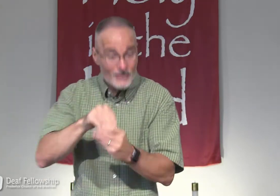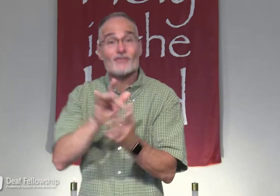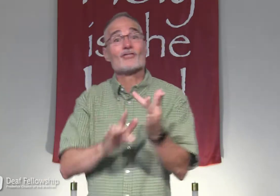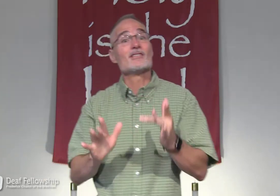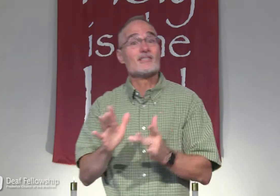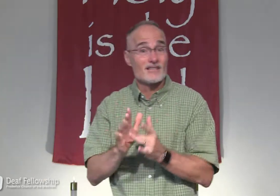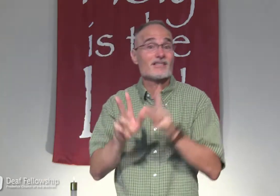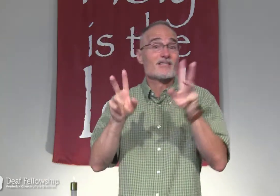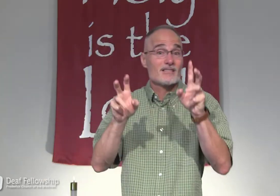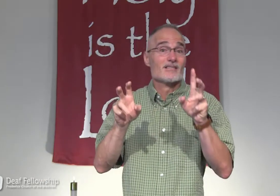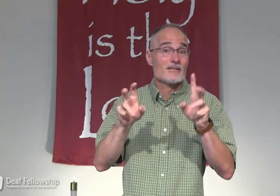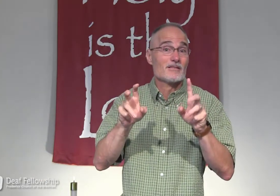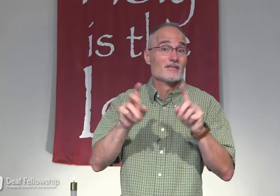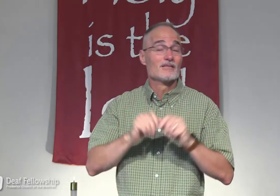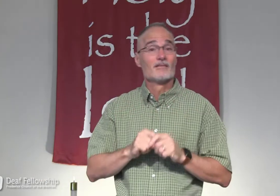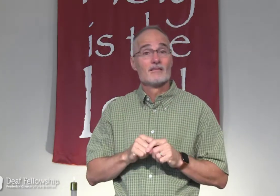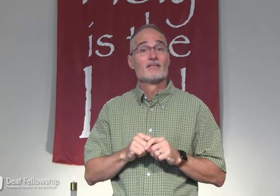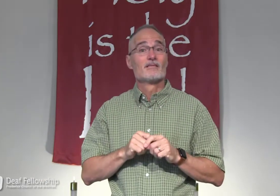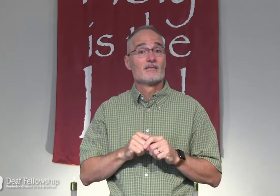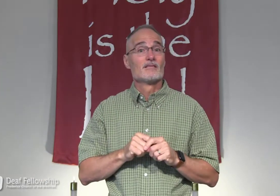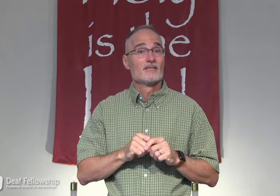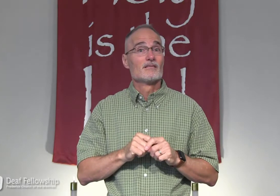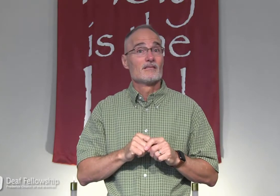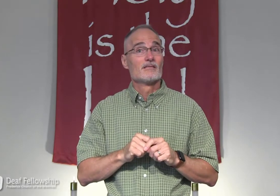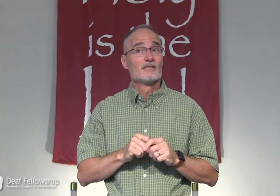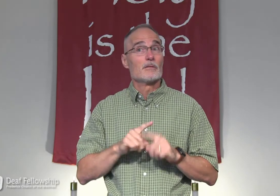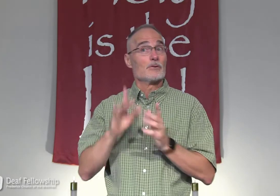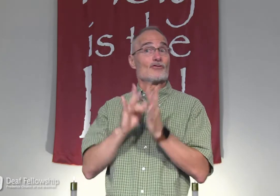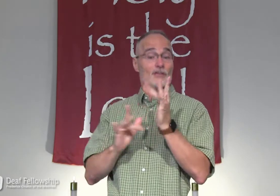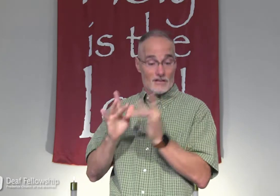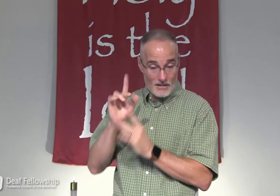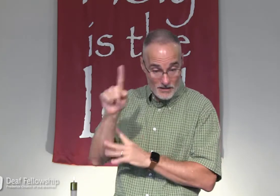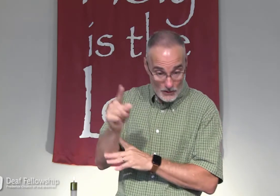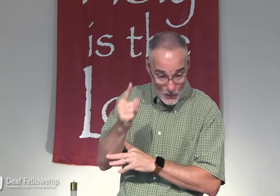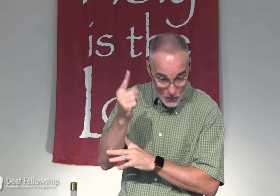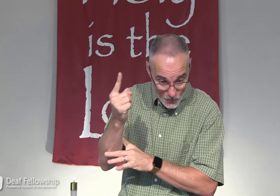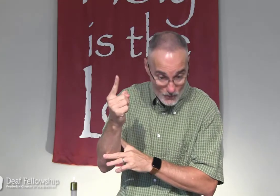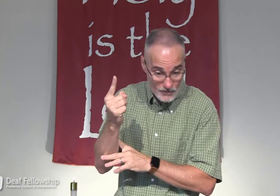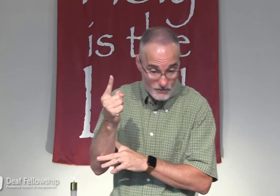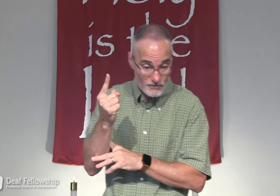realized they had strayed. They believed that they were still Christians.